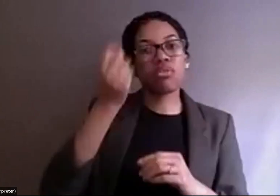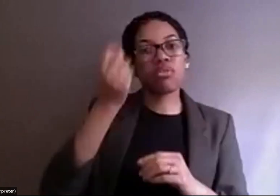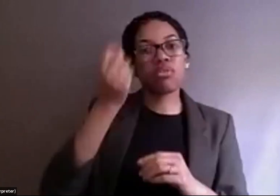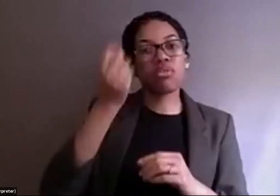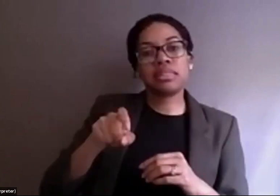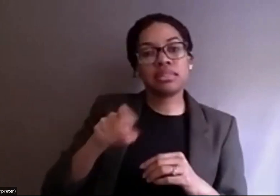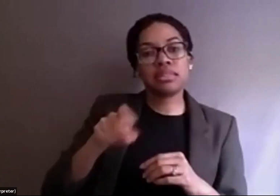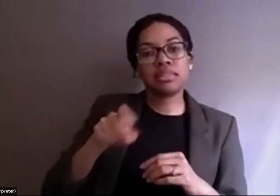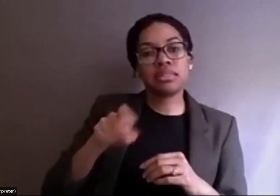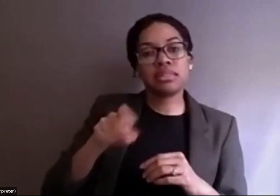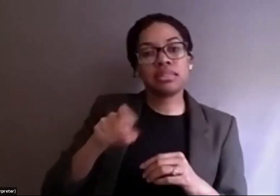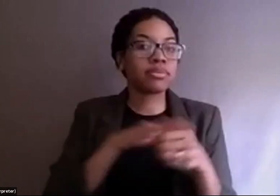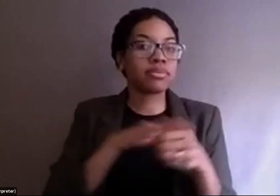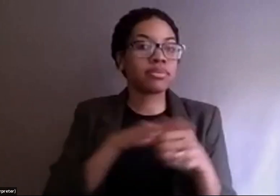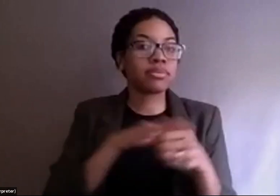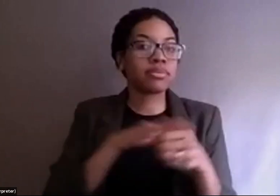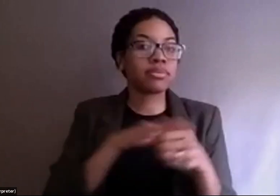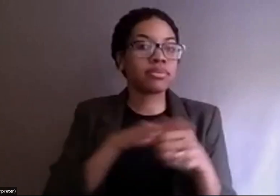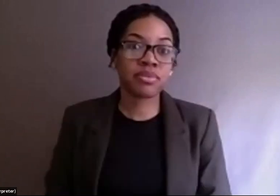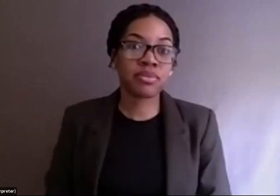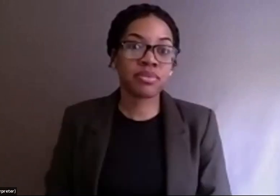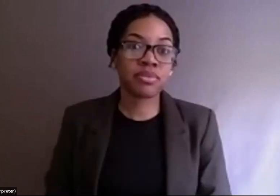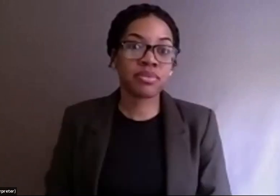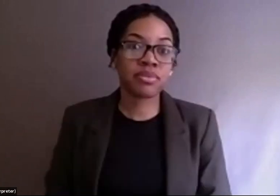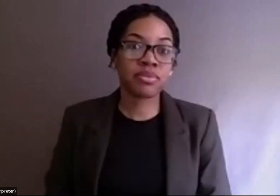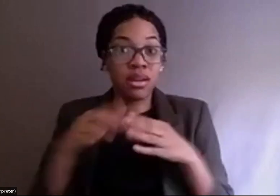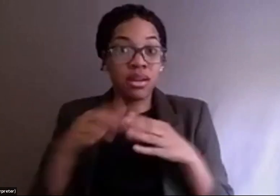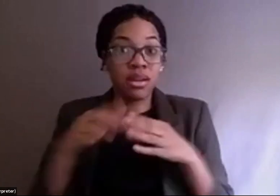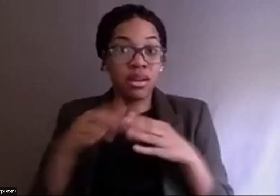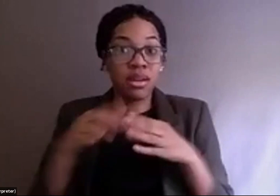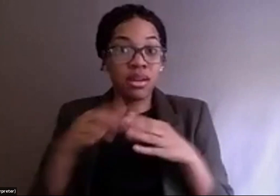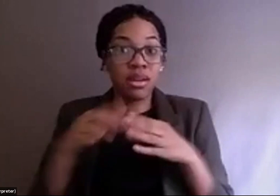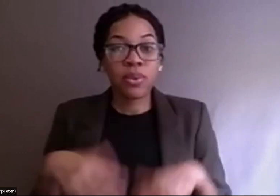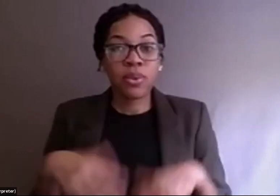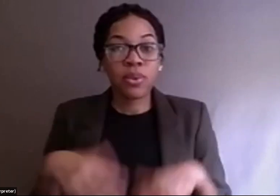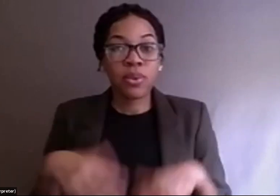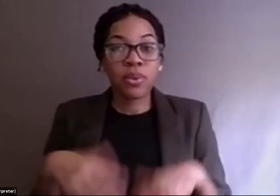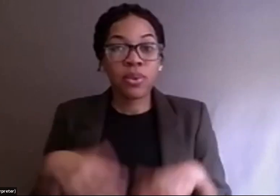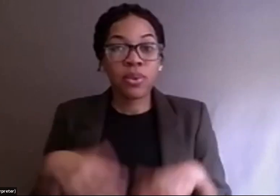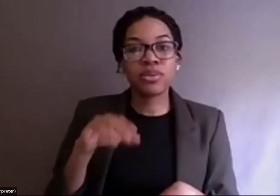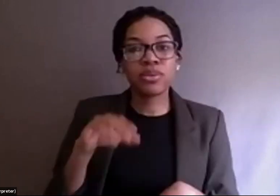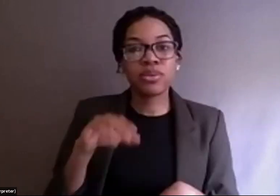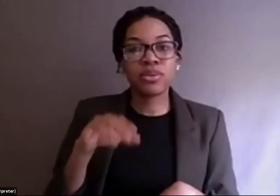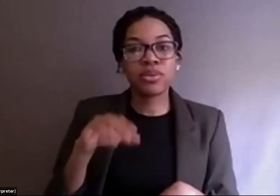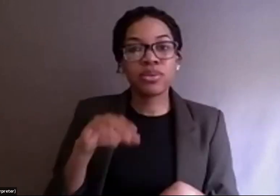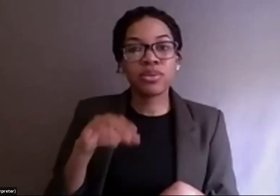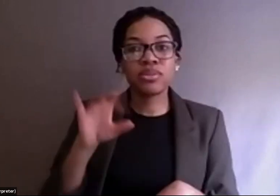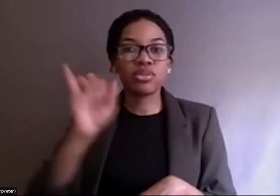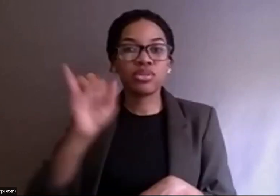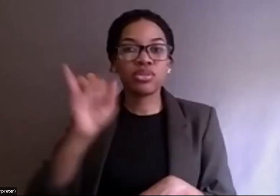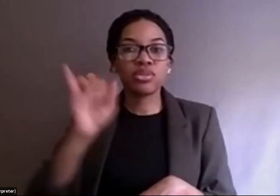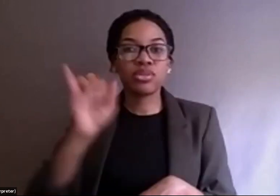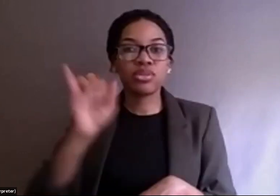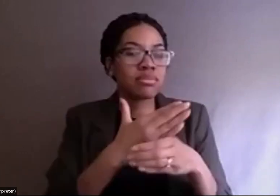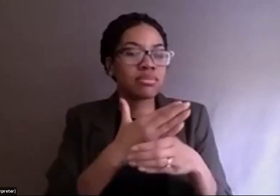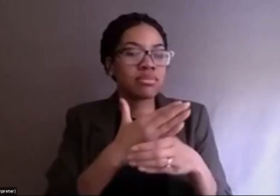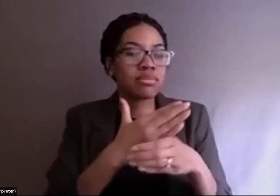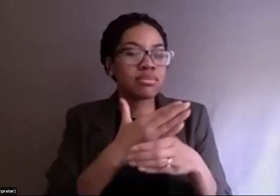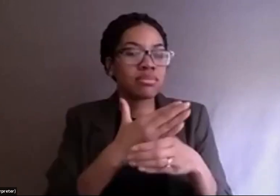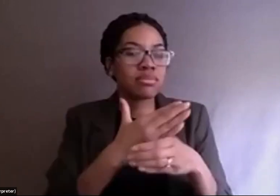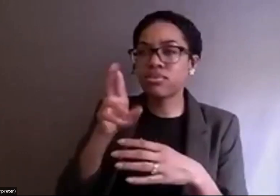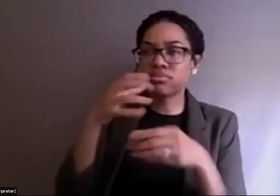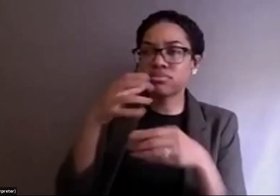Oh my goodness. Whew. Can I just, Courtland, wow, this is so powerful. And I just want to recap a couple things and then we're